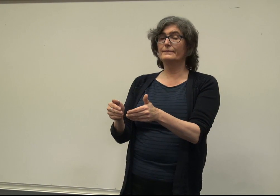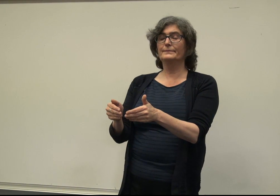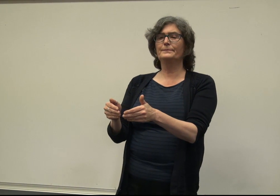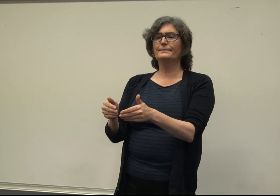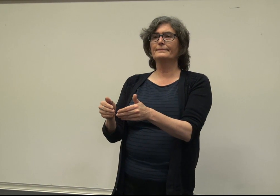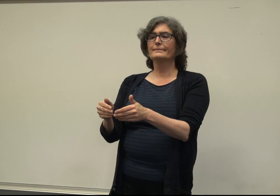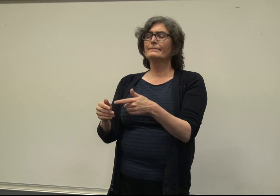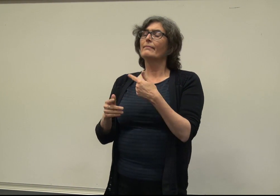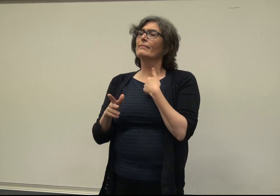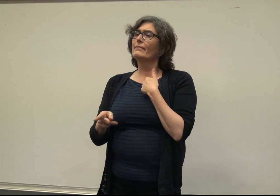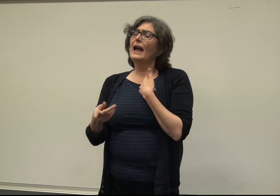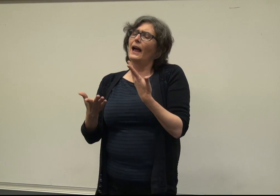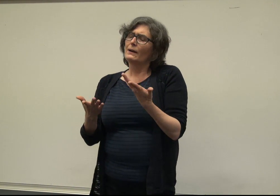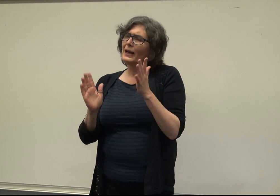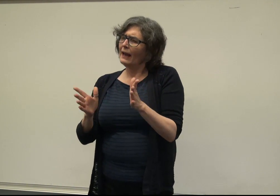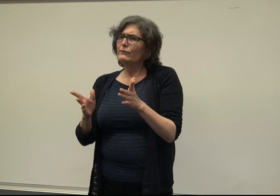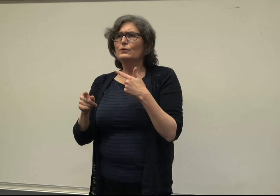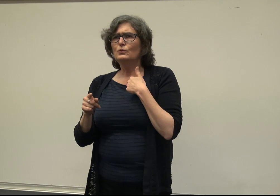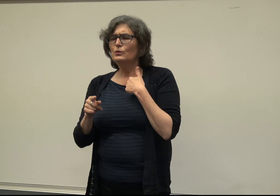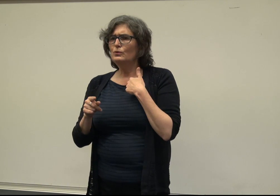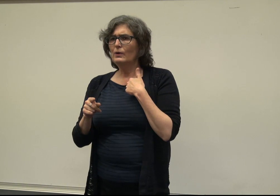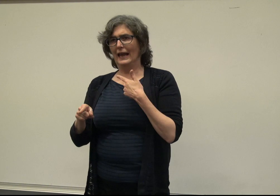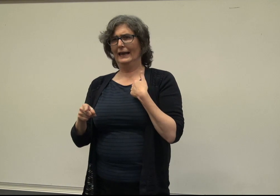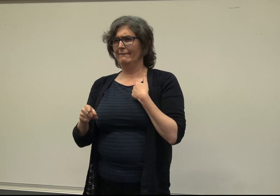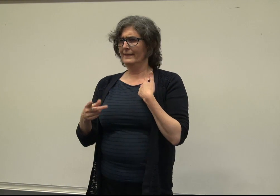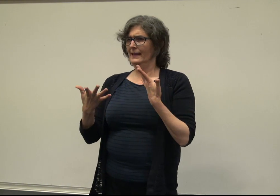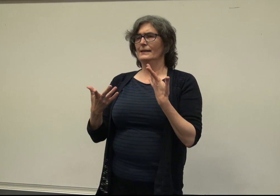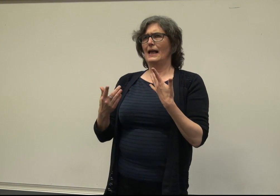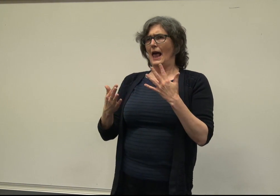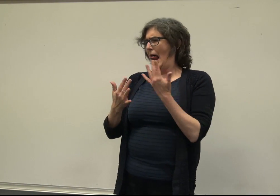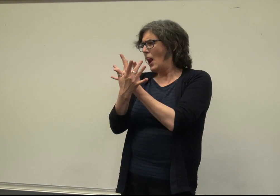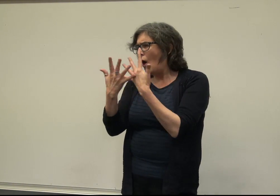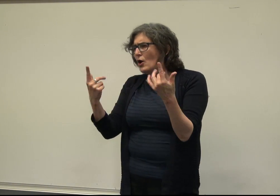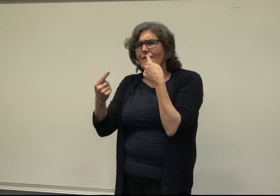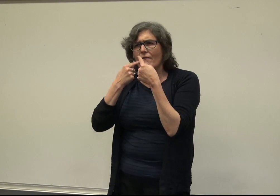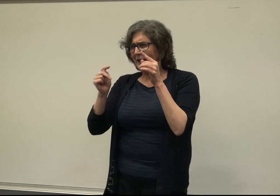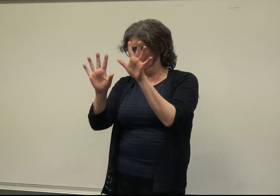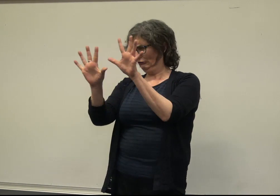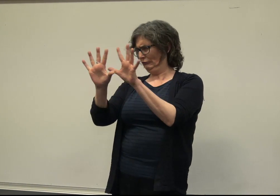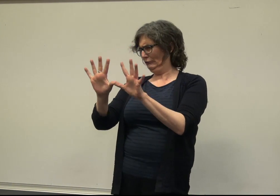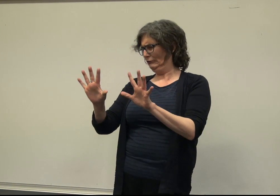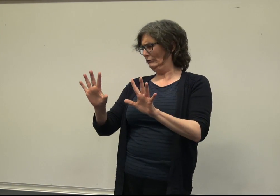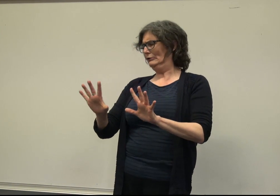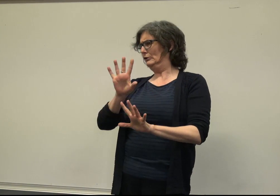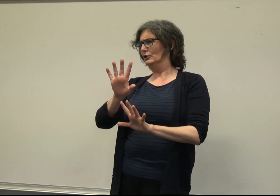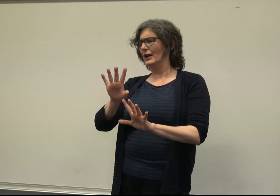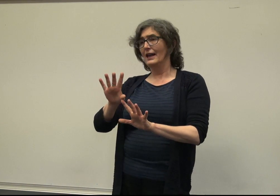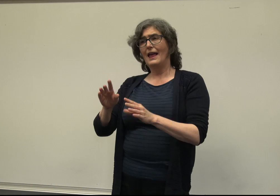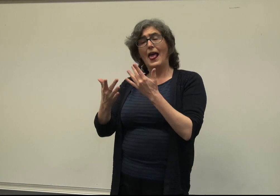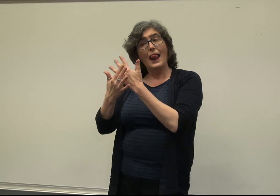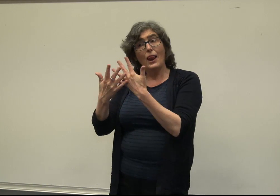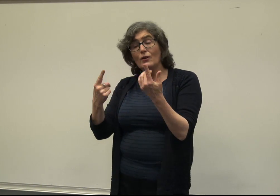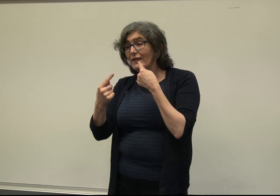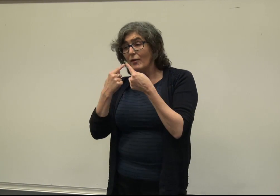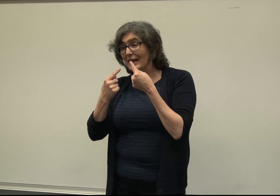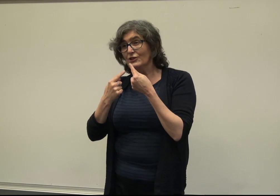in a selective way, so we have to pay attention to what matters for what we're doing and ignore what doesn't matter